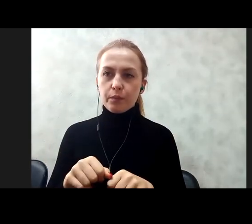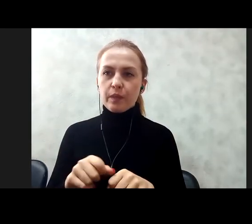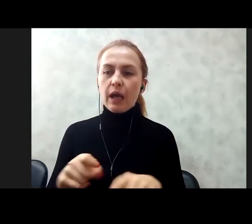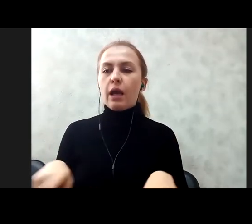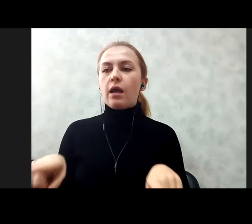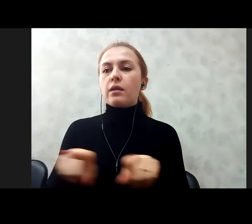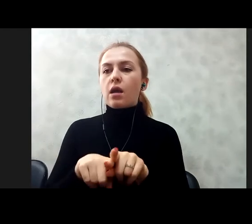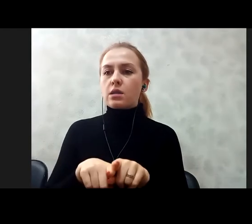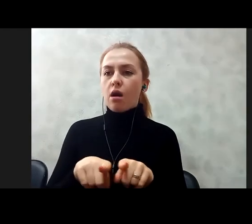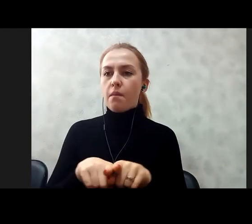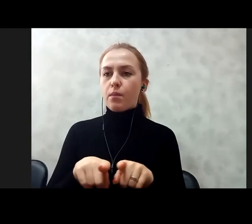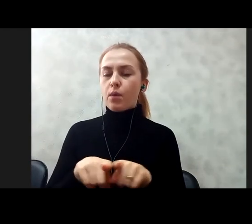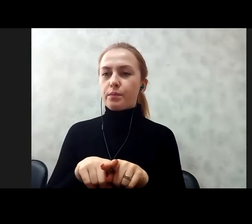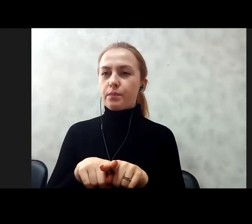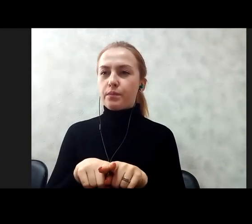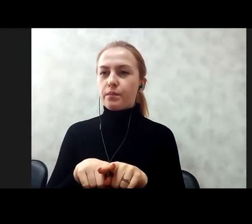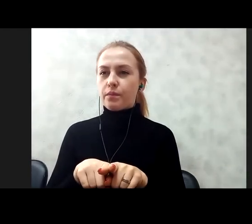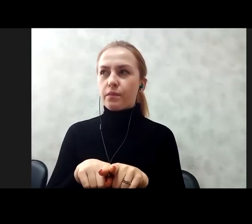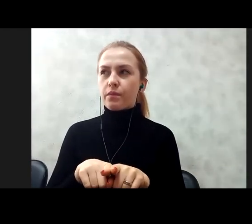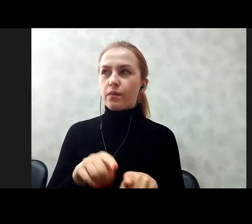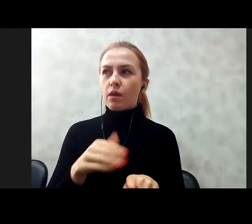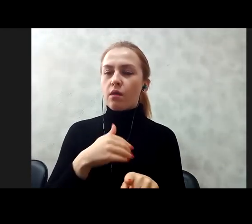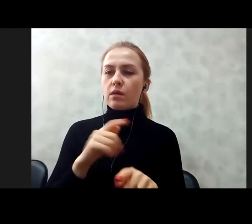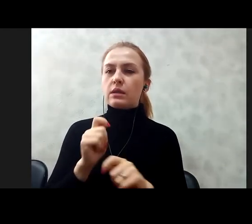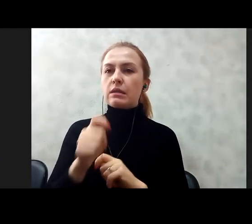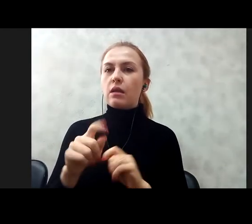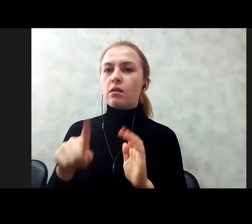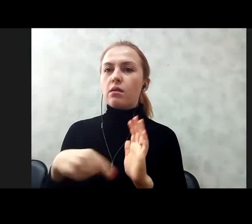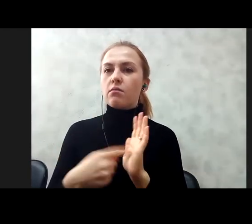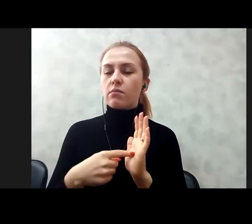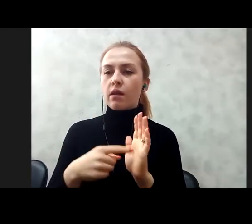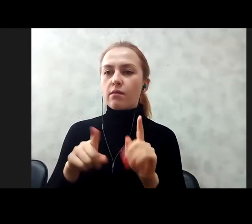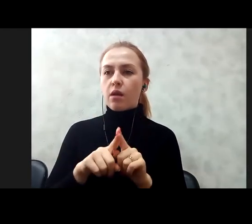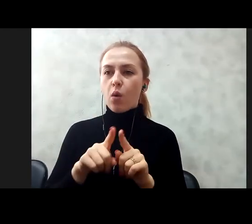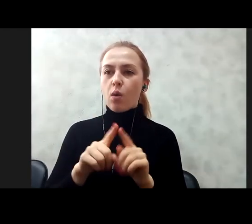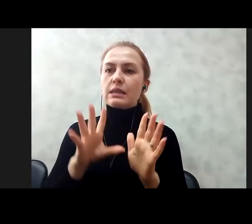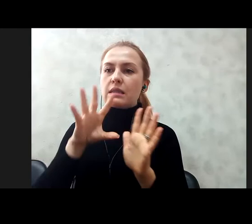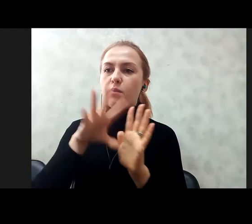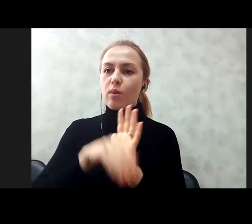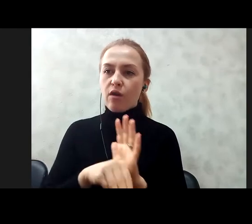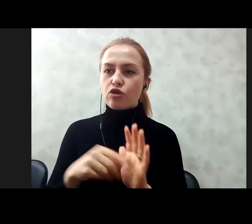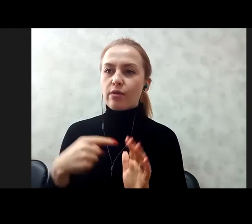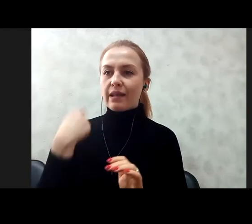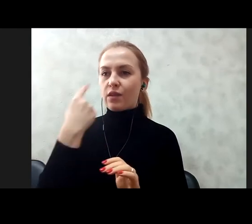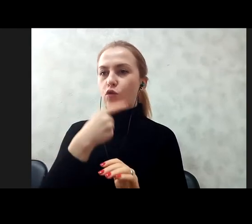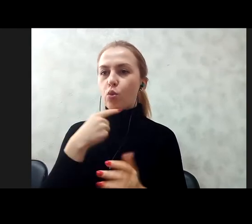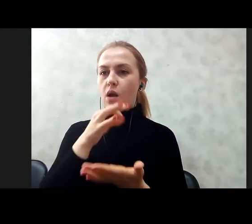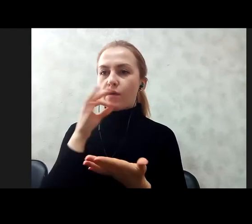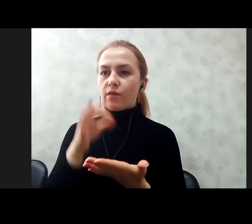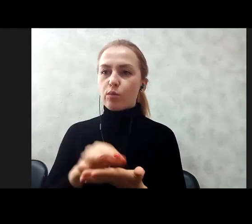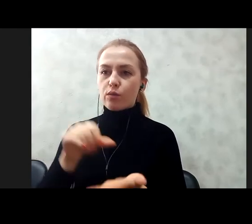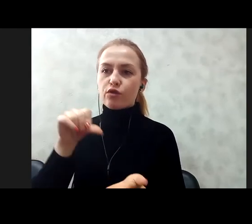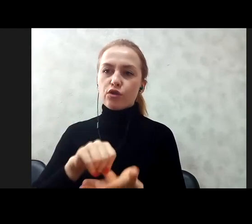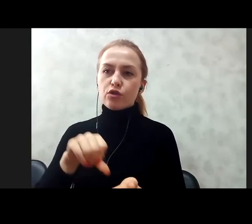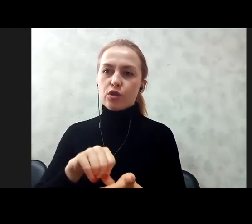commissions were brought to answer as required. So perhaps